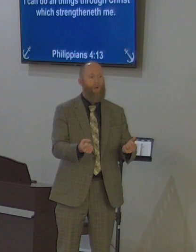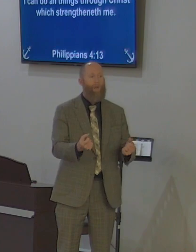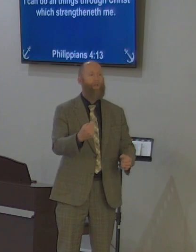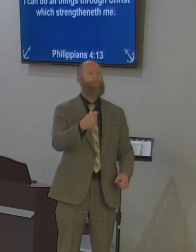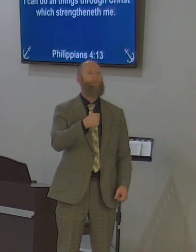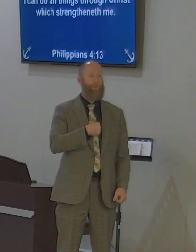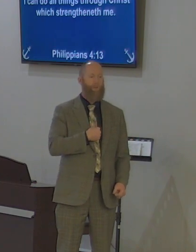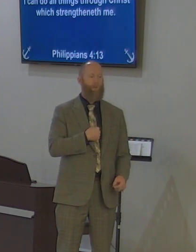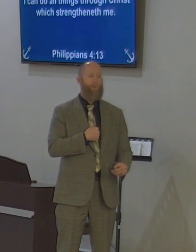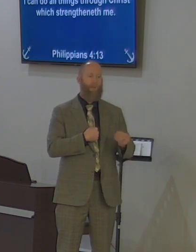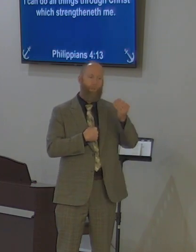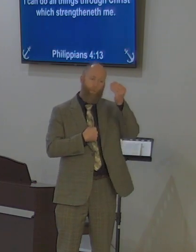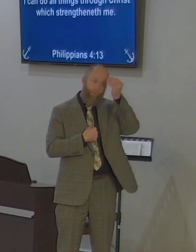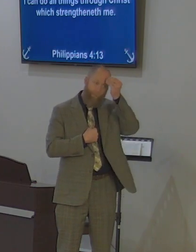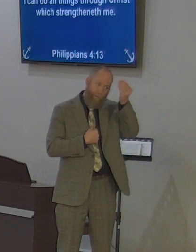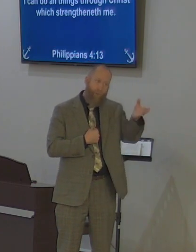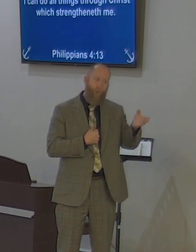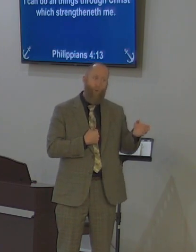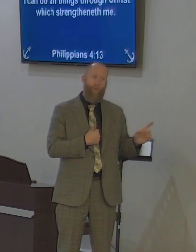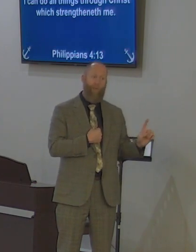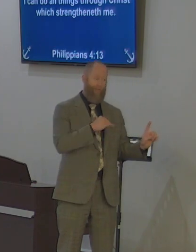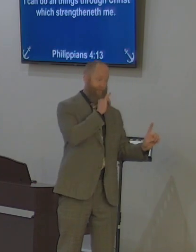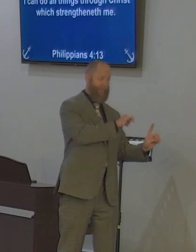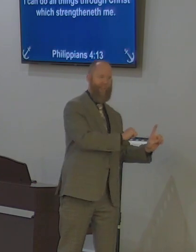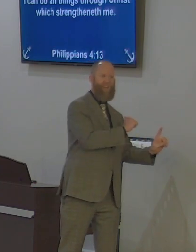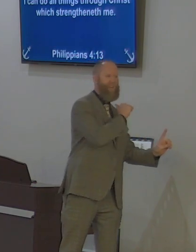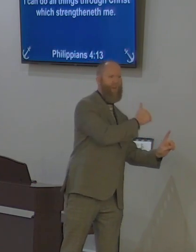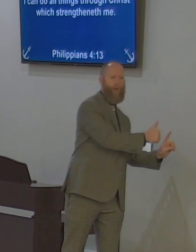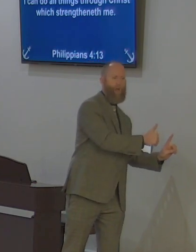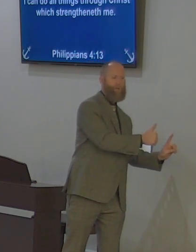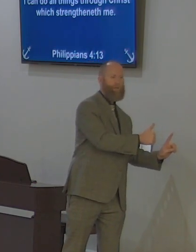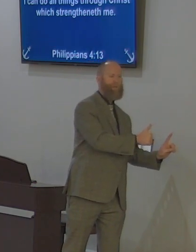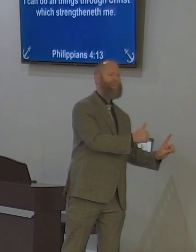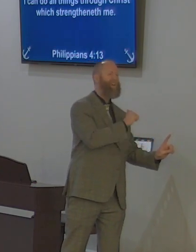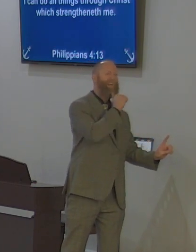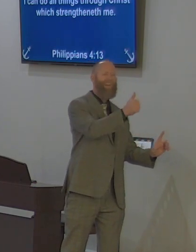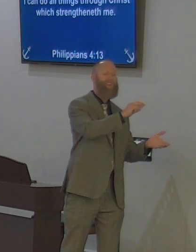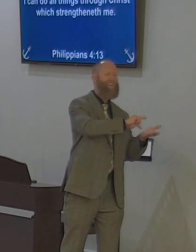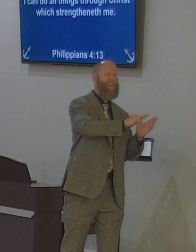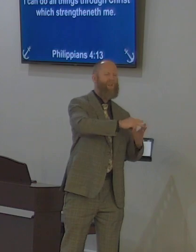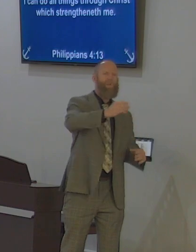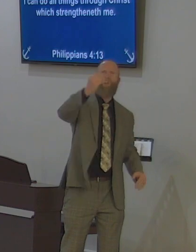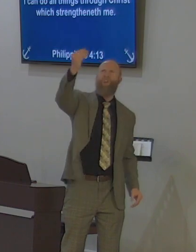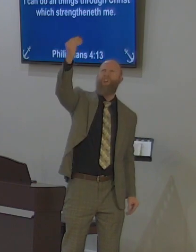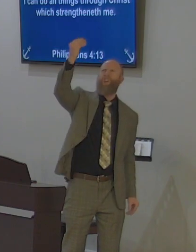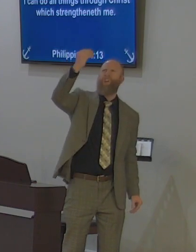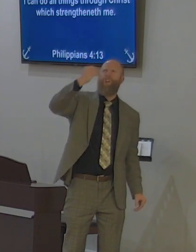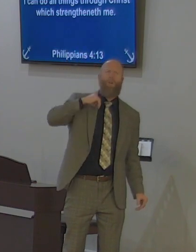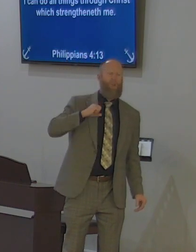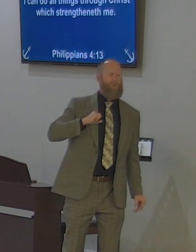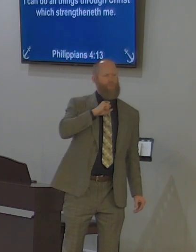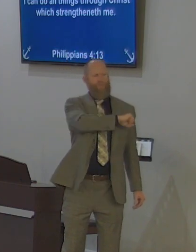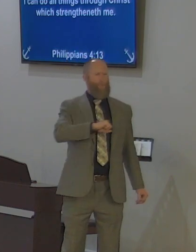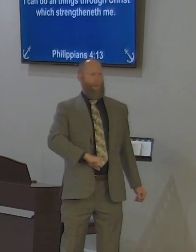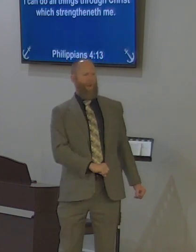not. That is not you being super empowered. That is God being all